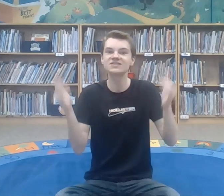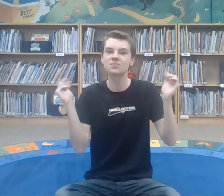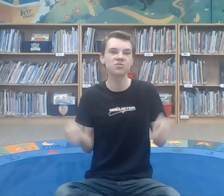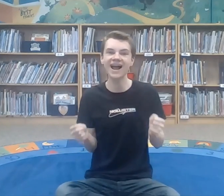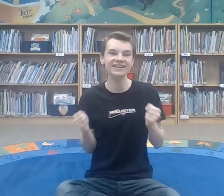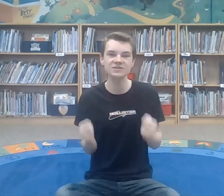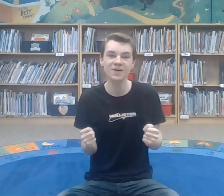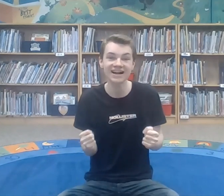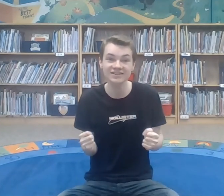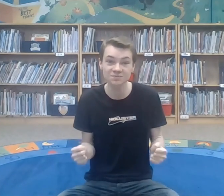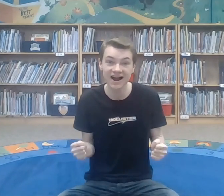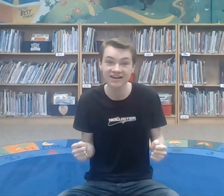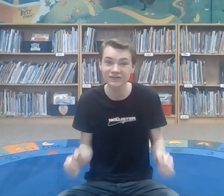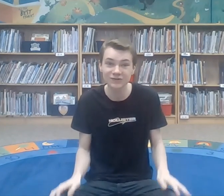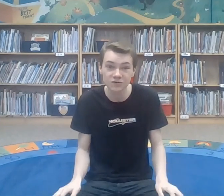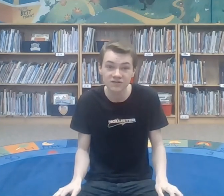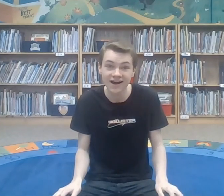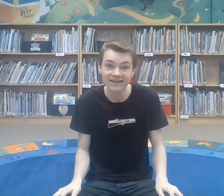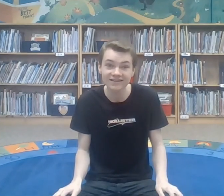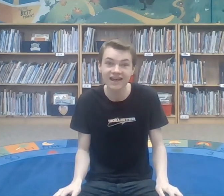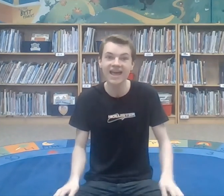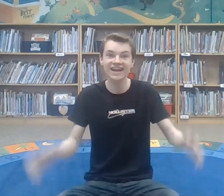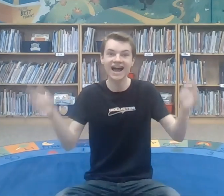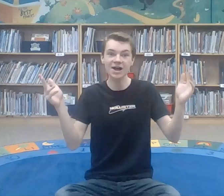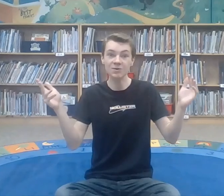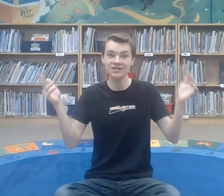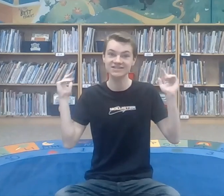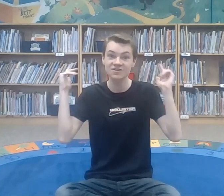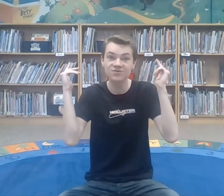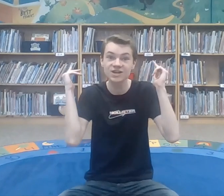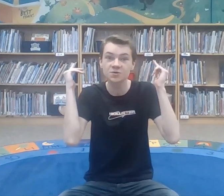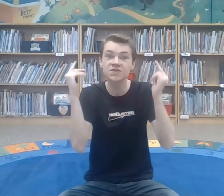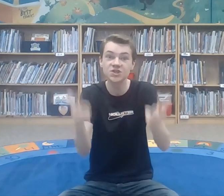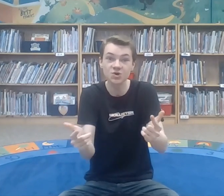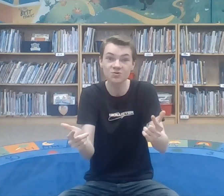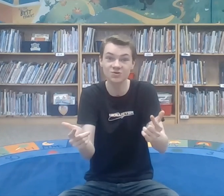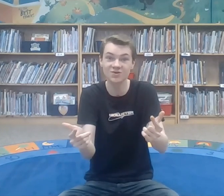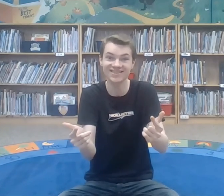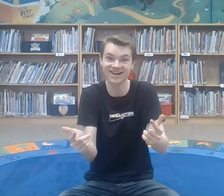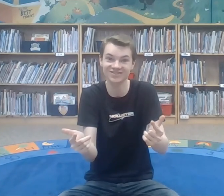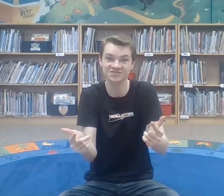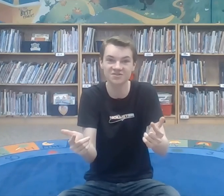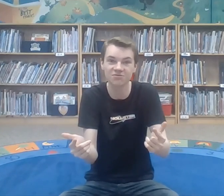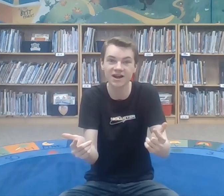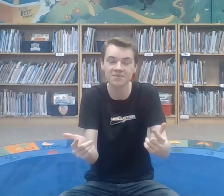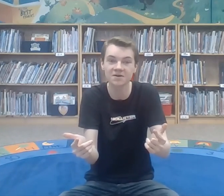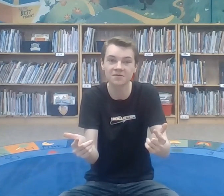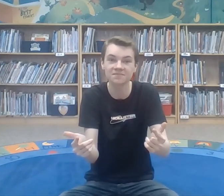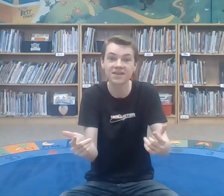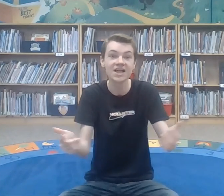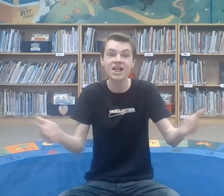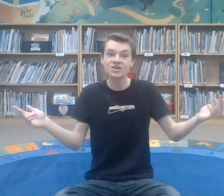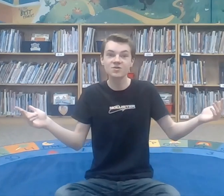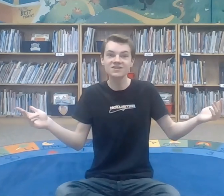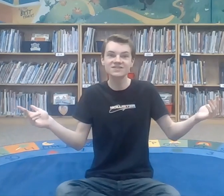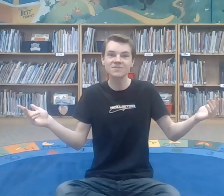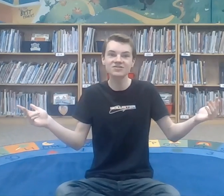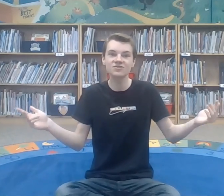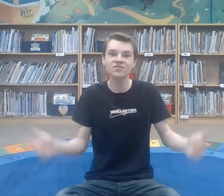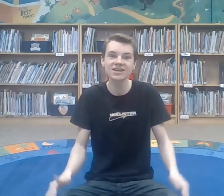to practice those signs, and I want to see a video of you doing the colors of the rainbow. You can submit your